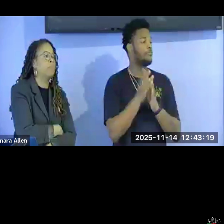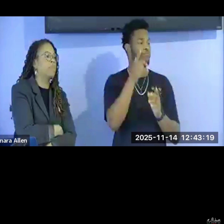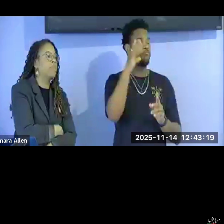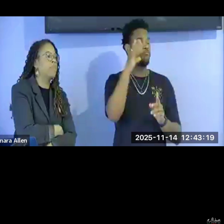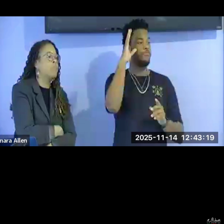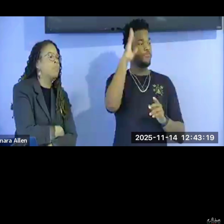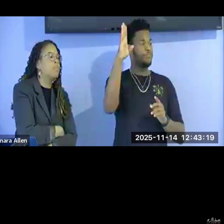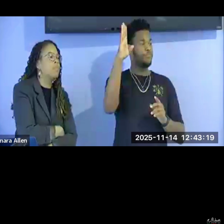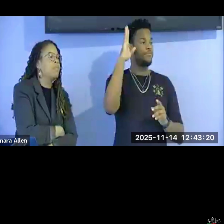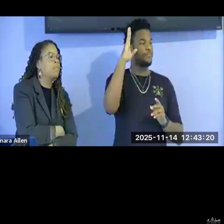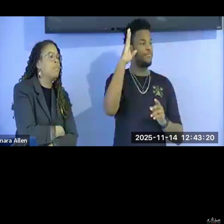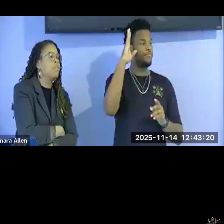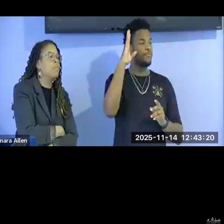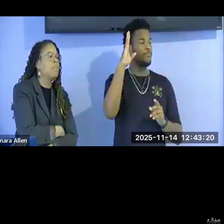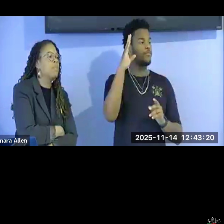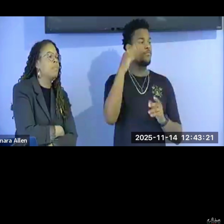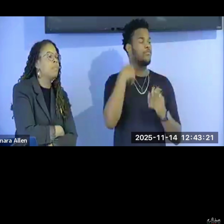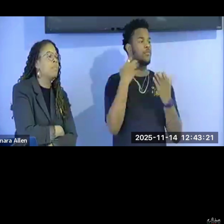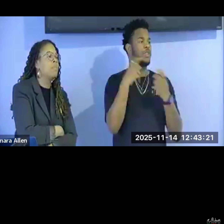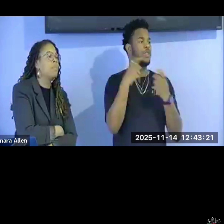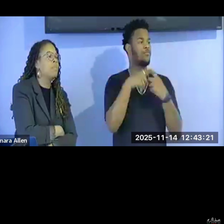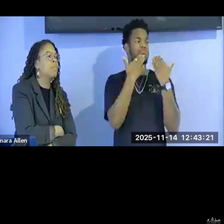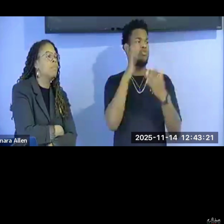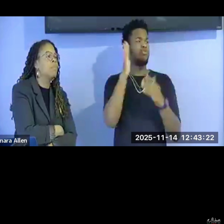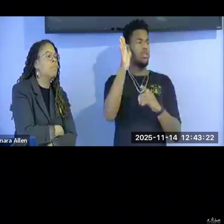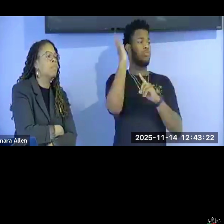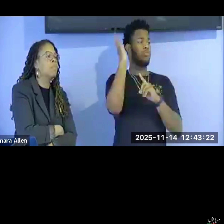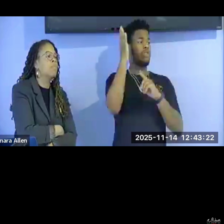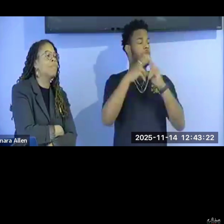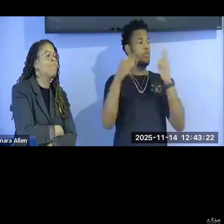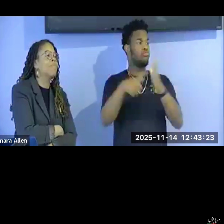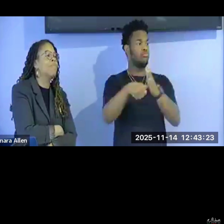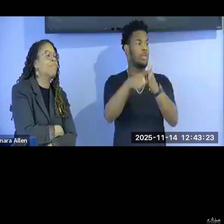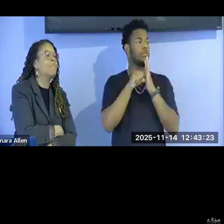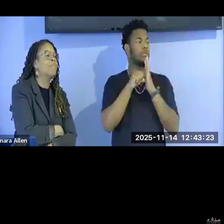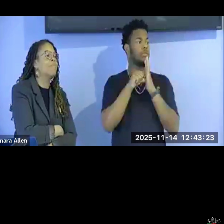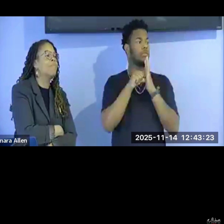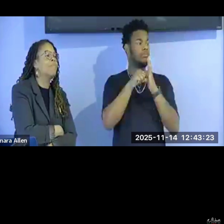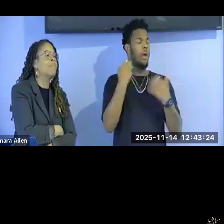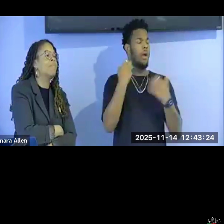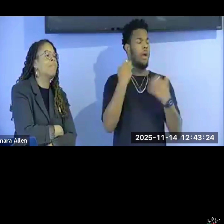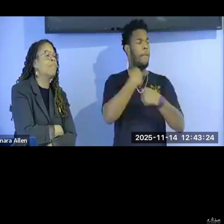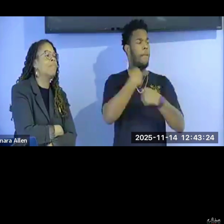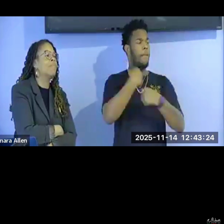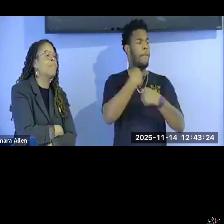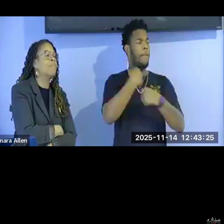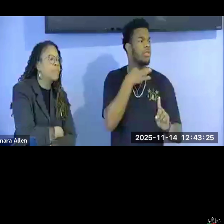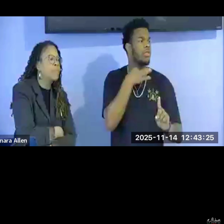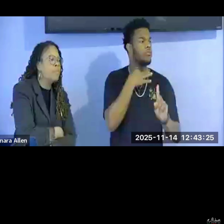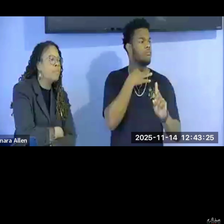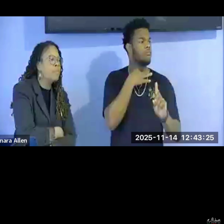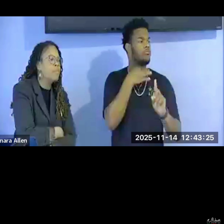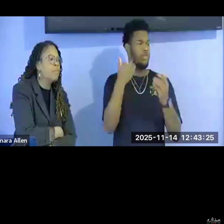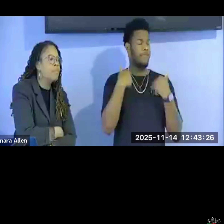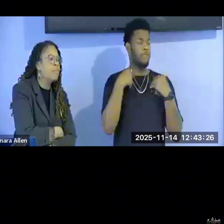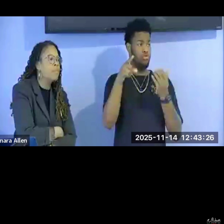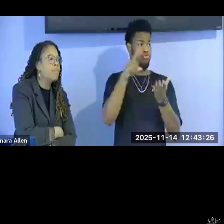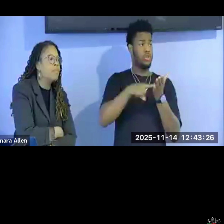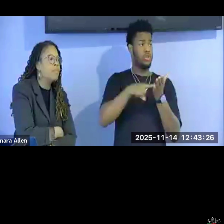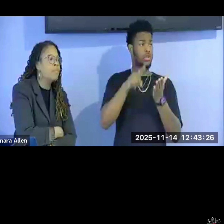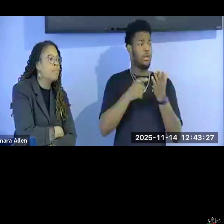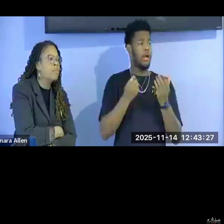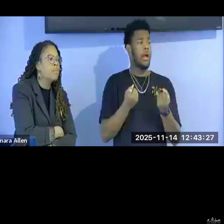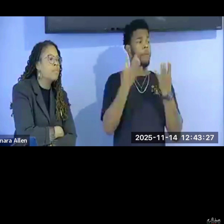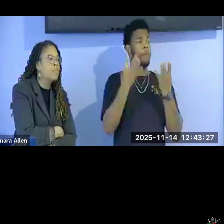I have another question in the room. Thank you so much for your presentation today. It was